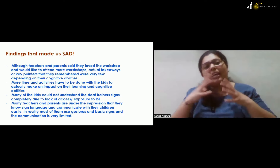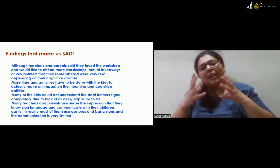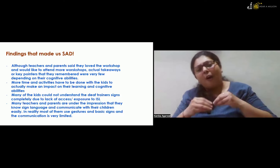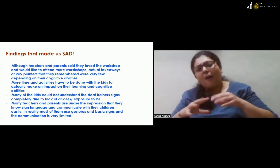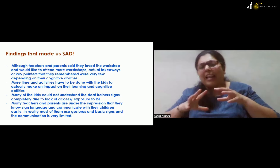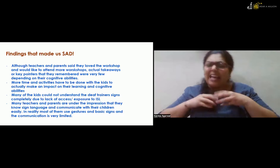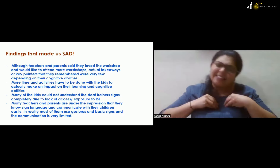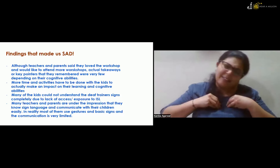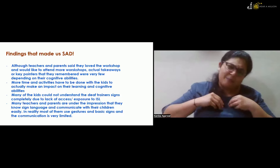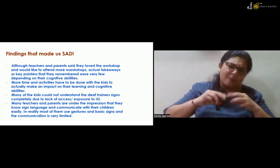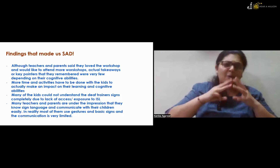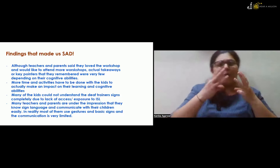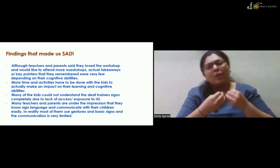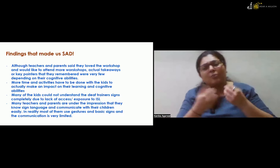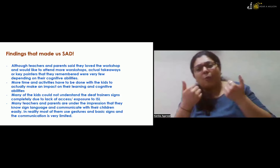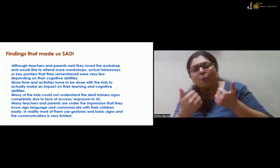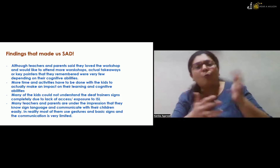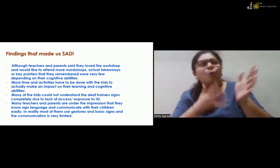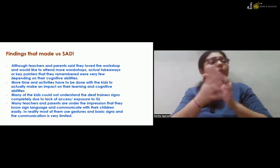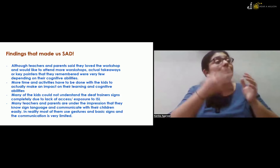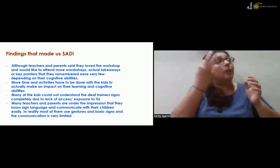And there were things which made us sad.